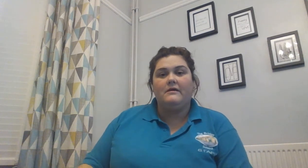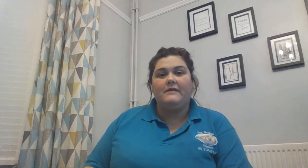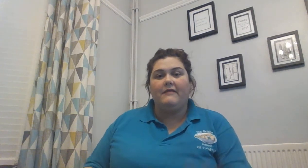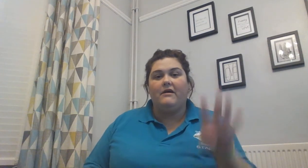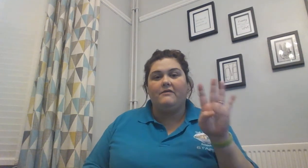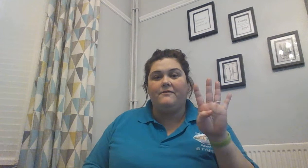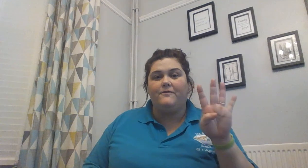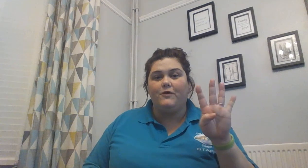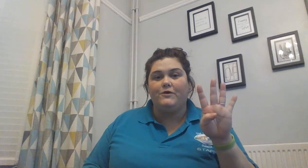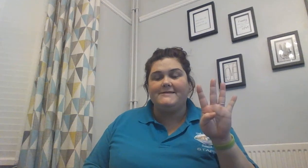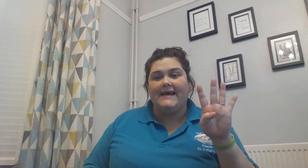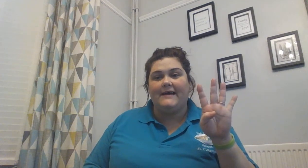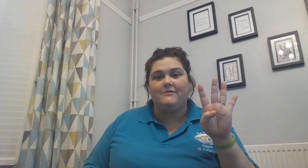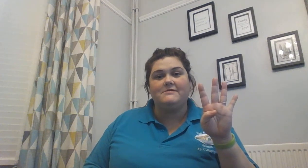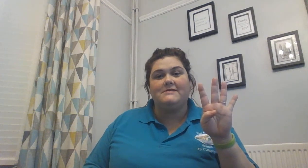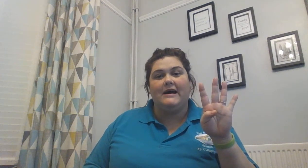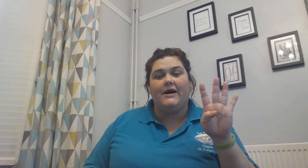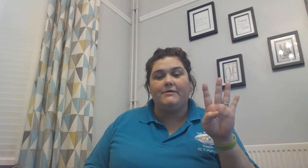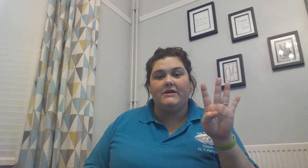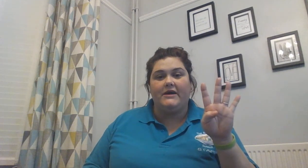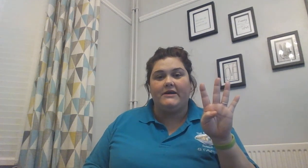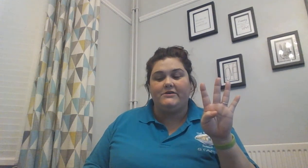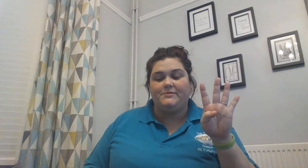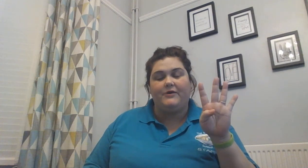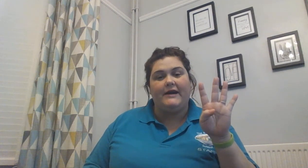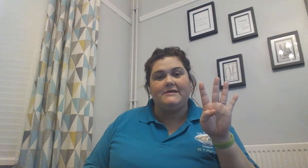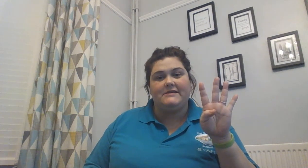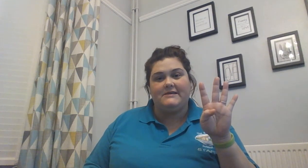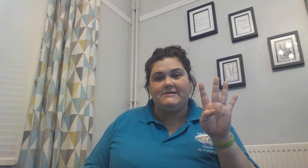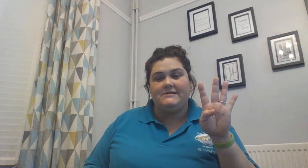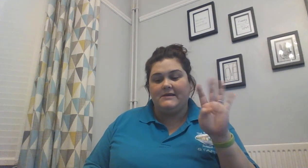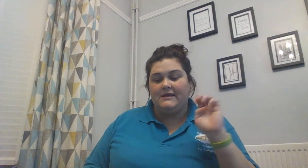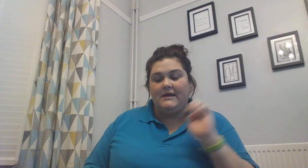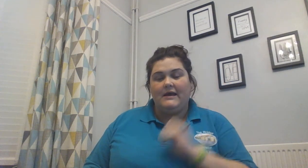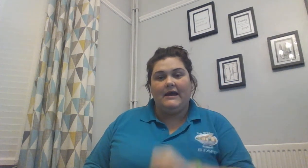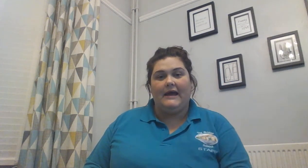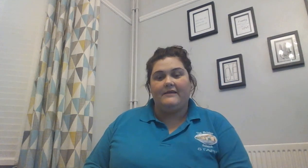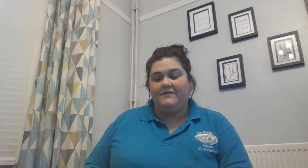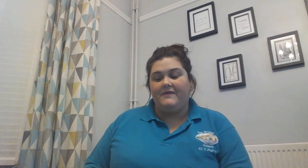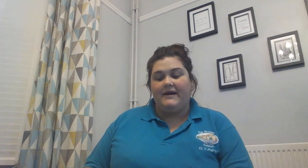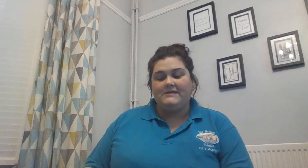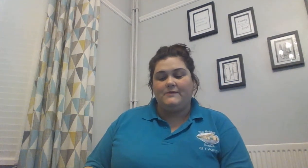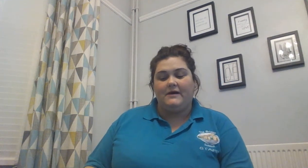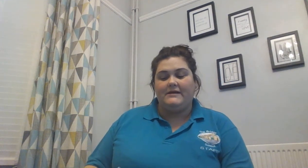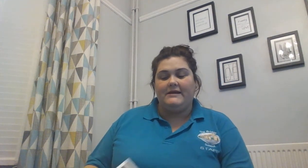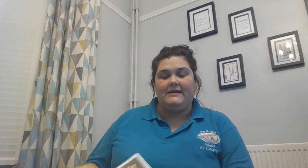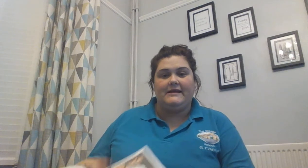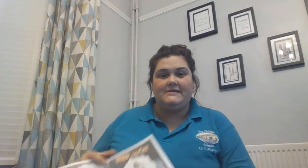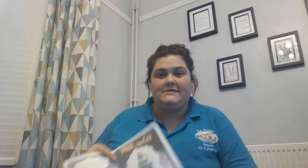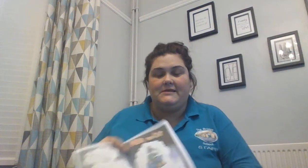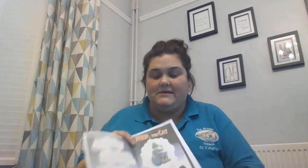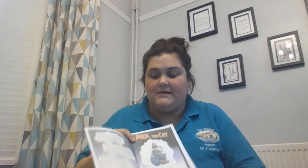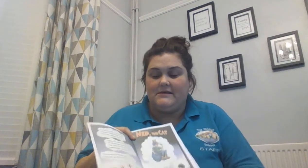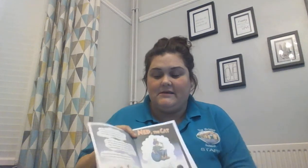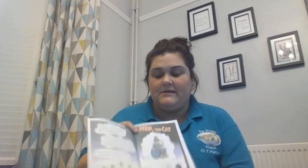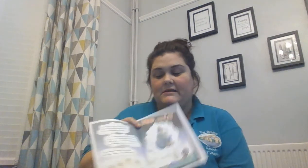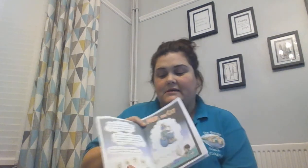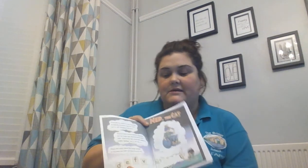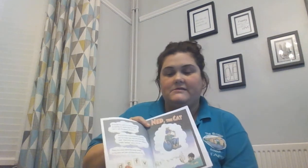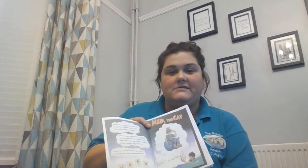There are four sounds that I would like you to practice, and the first one is